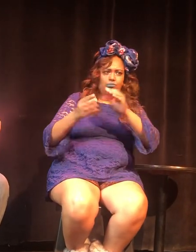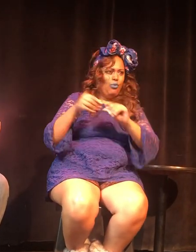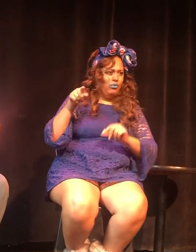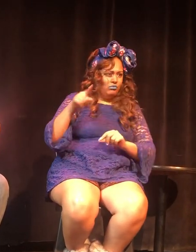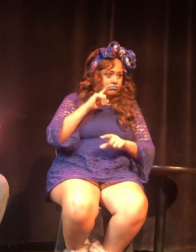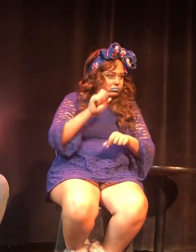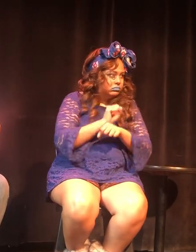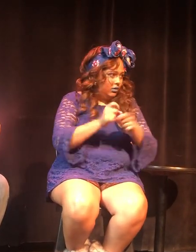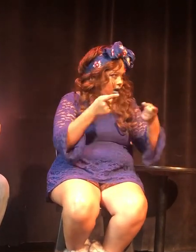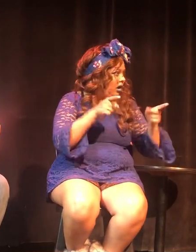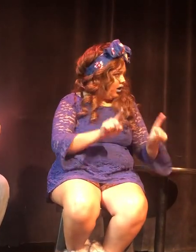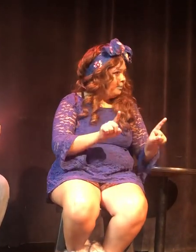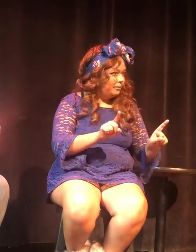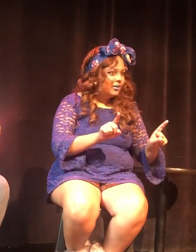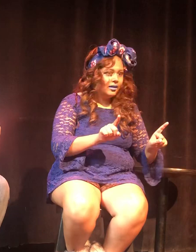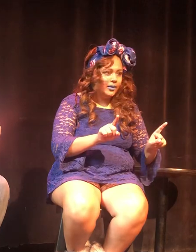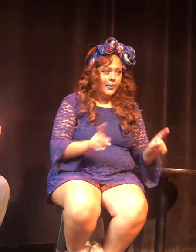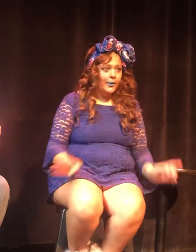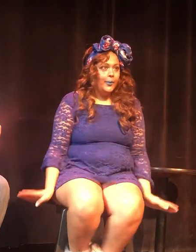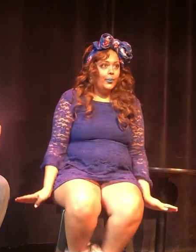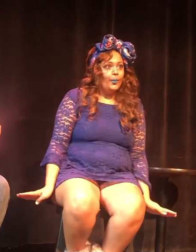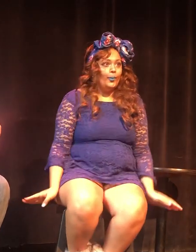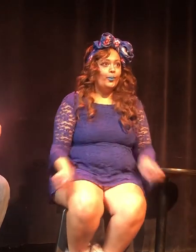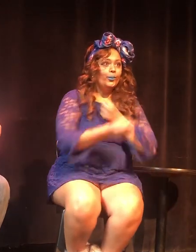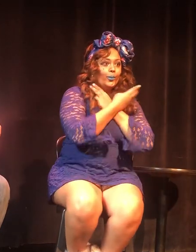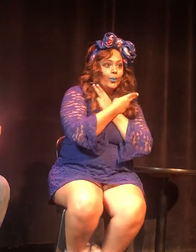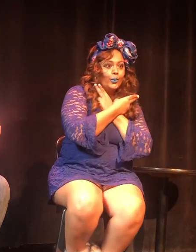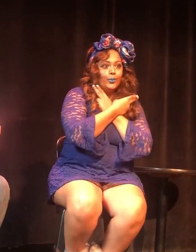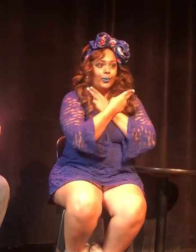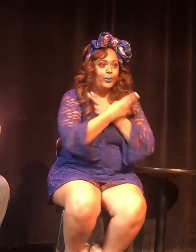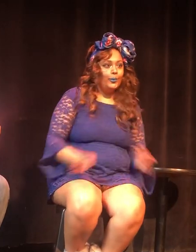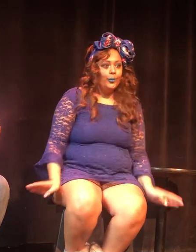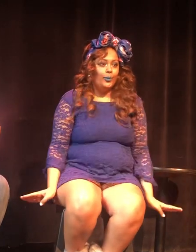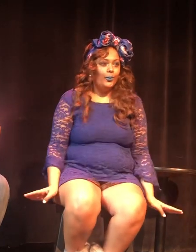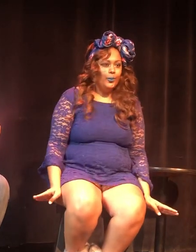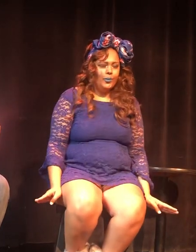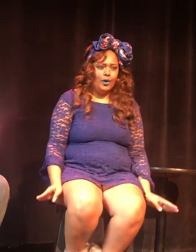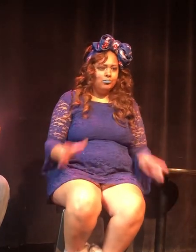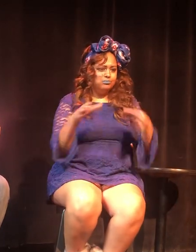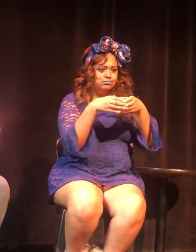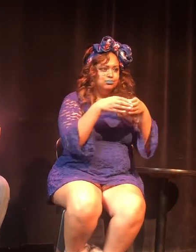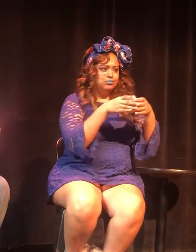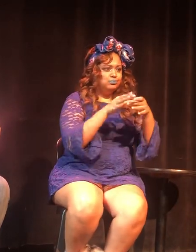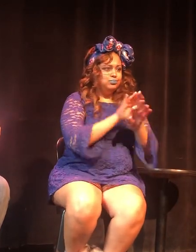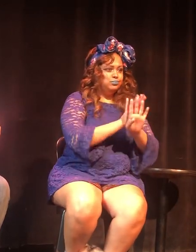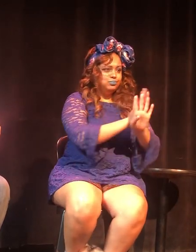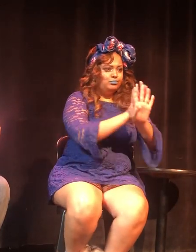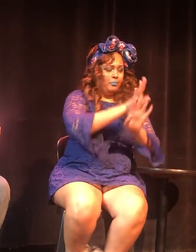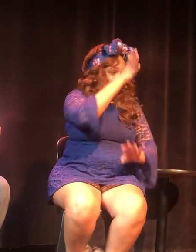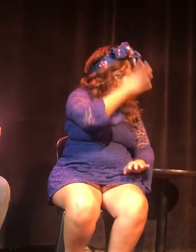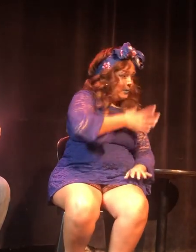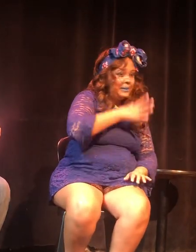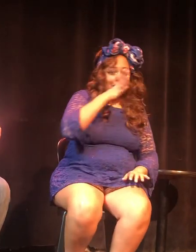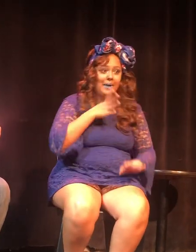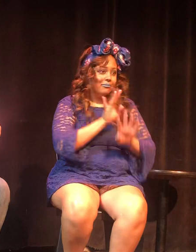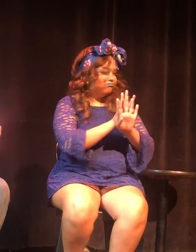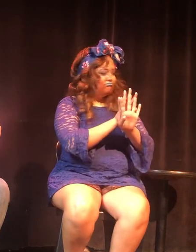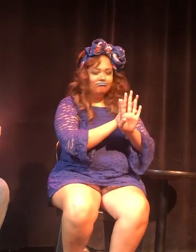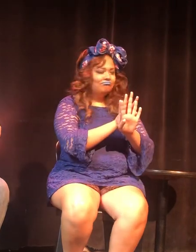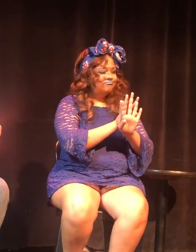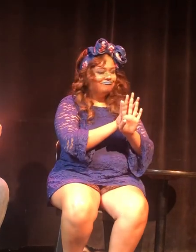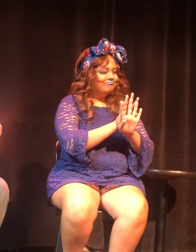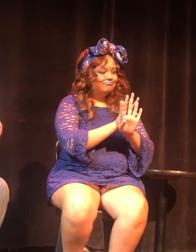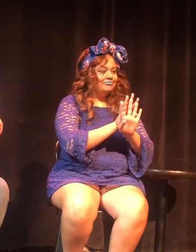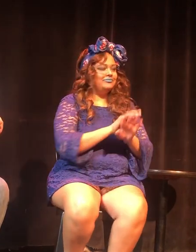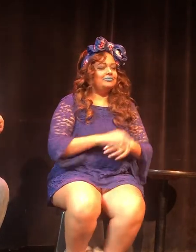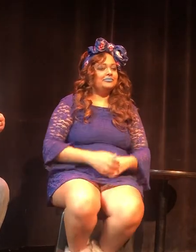are a ton of penguins that bond with another penguin of the same sex. They hatch the eggs and raise